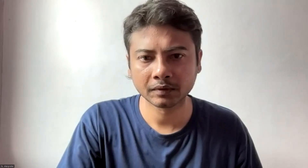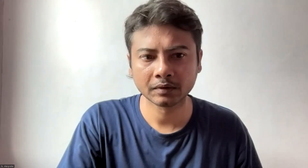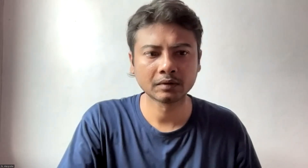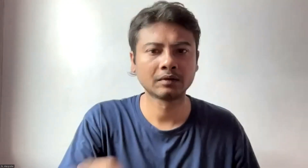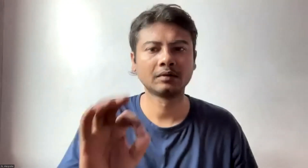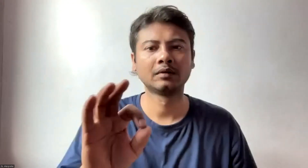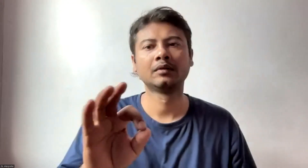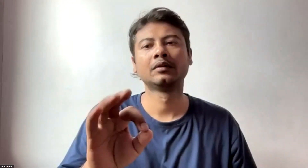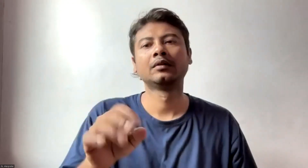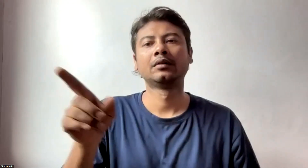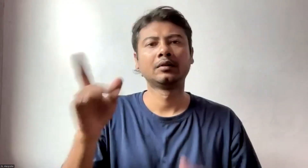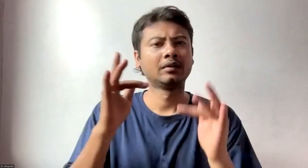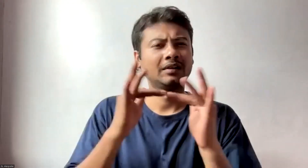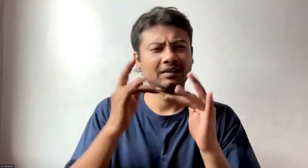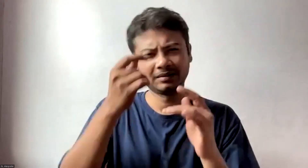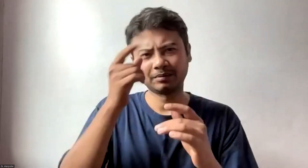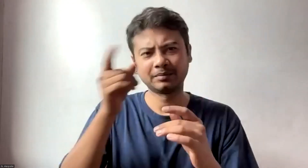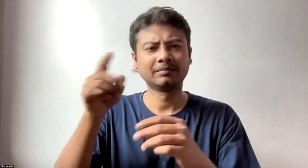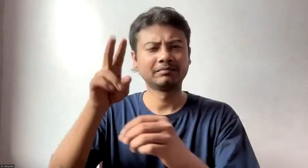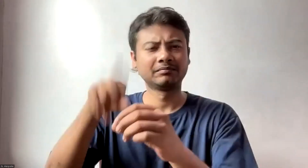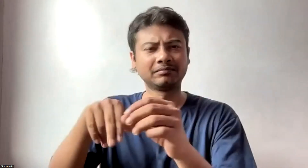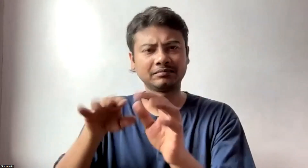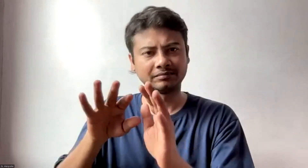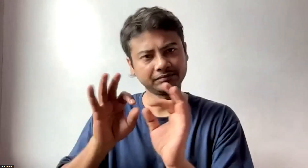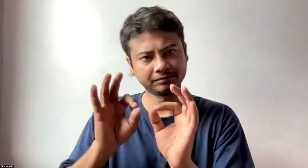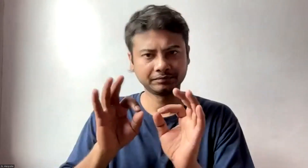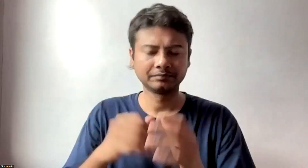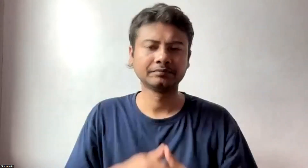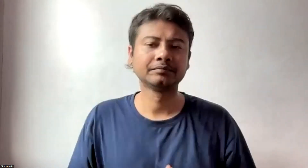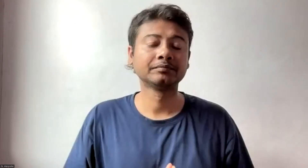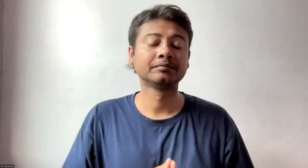Hare Krishna, everyone. Welcome to week 14, part 3.